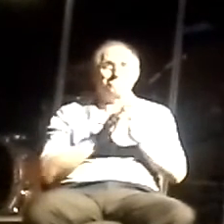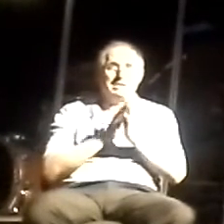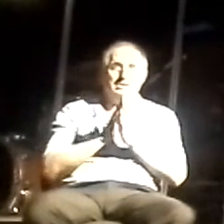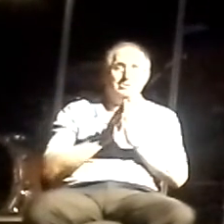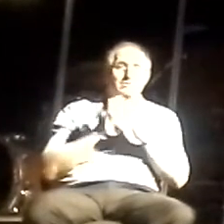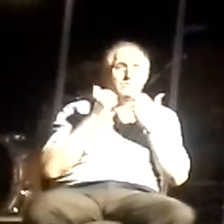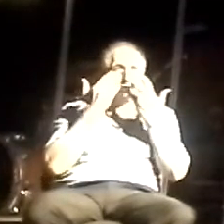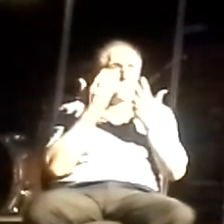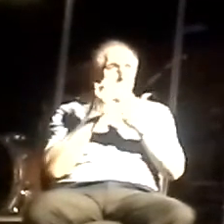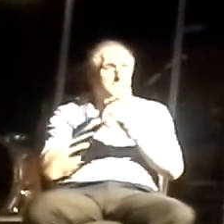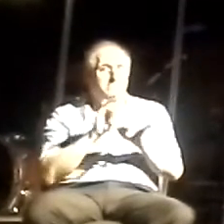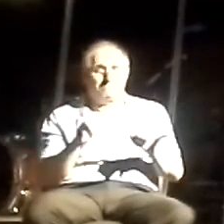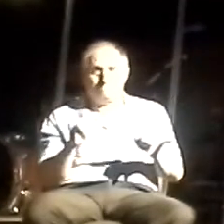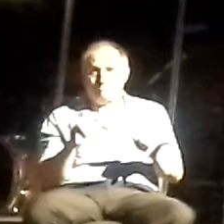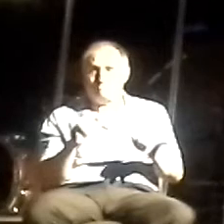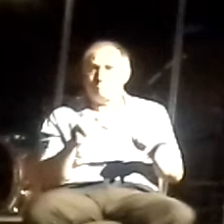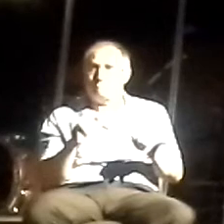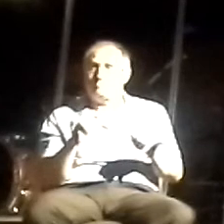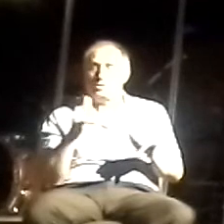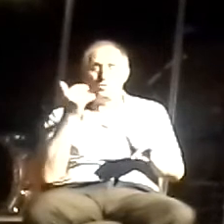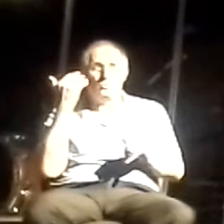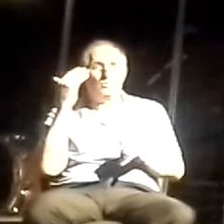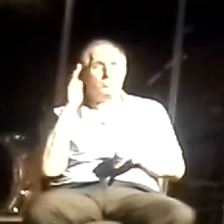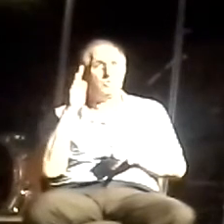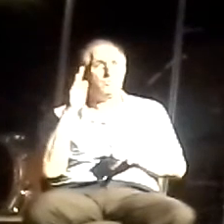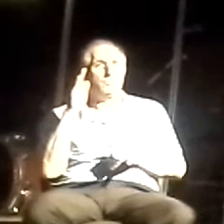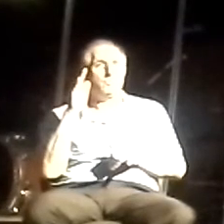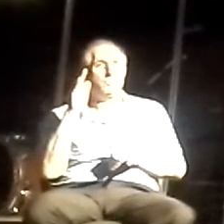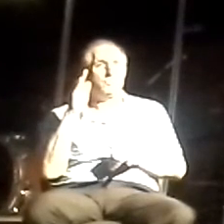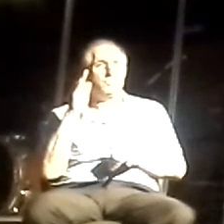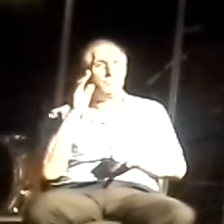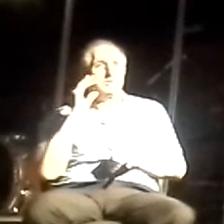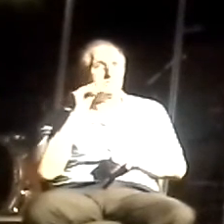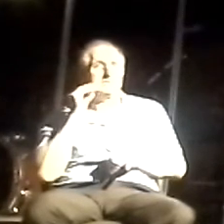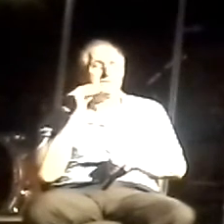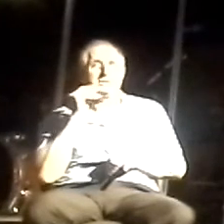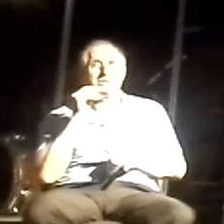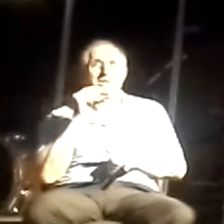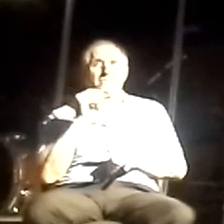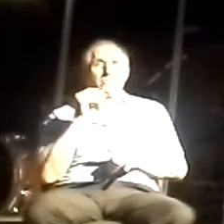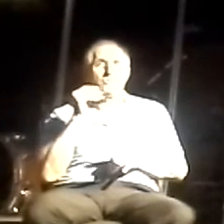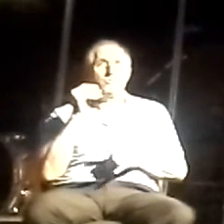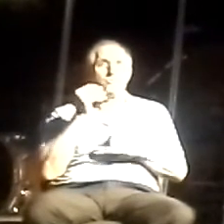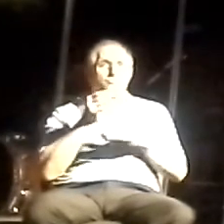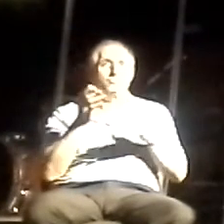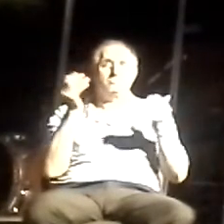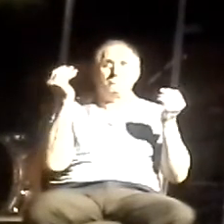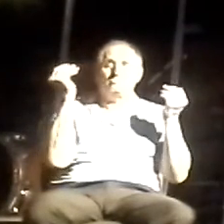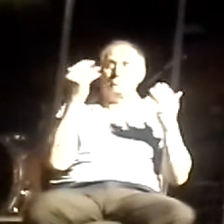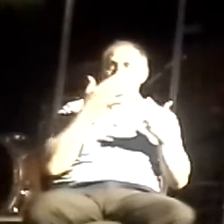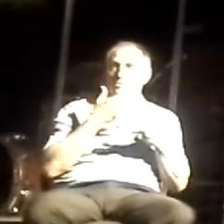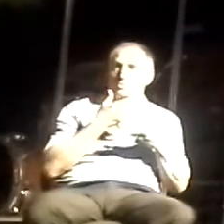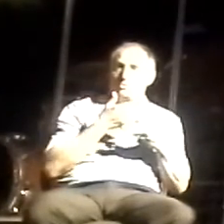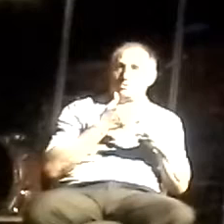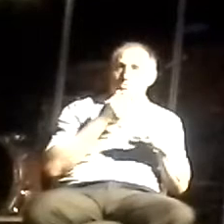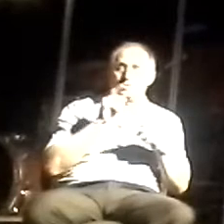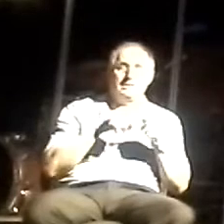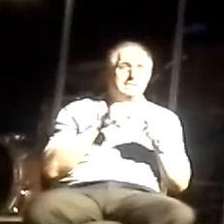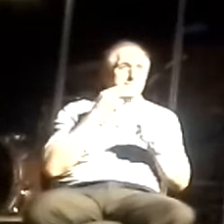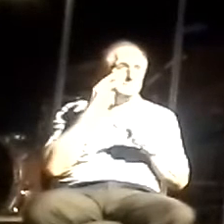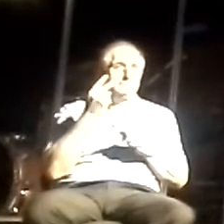and shame. You don't know what it's like to have the room dark so that you can't be